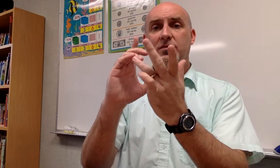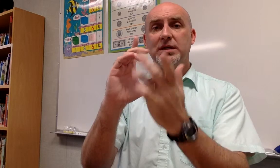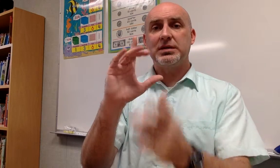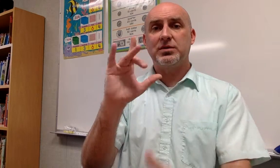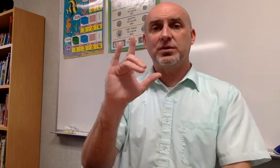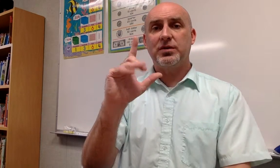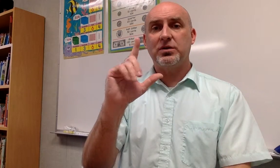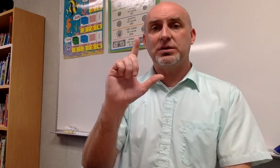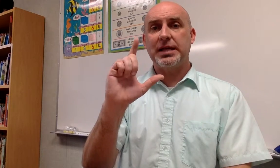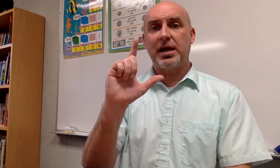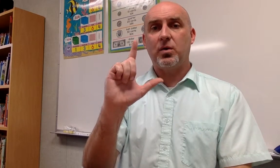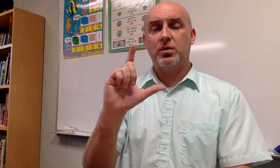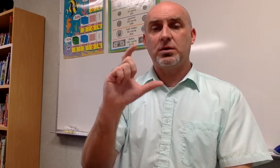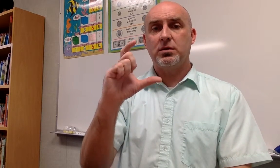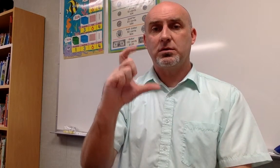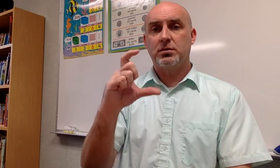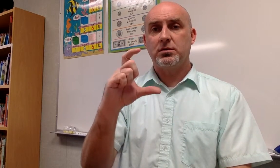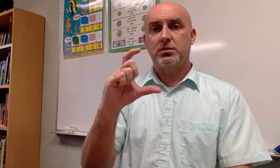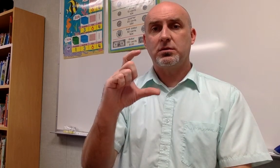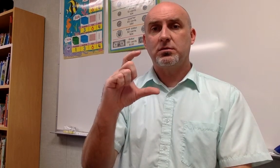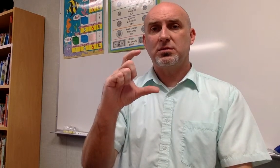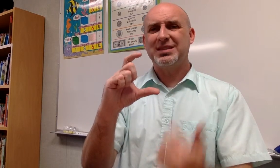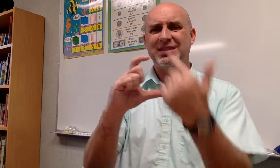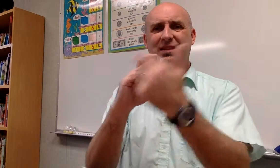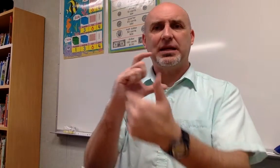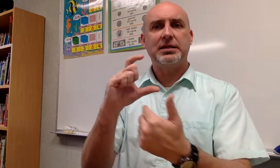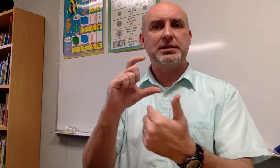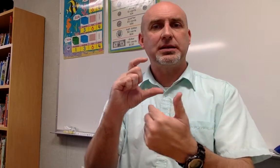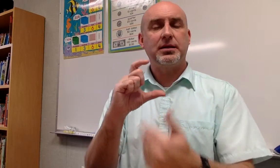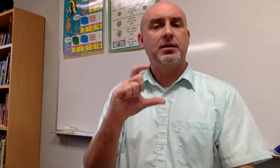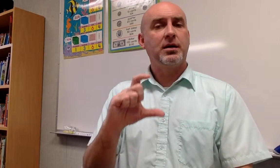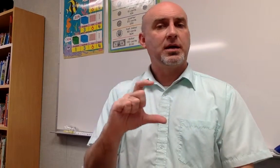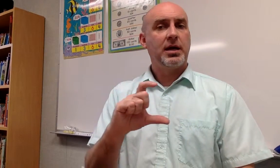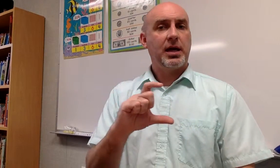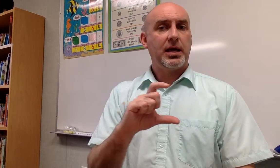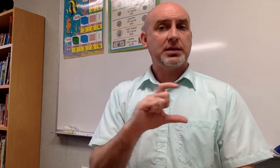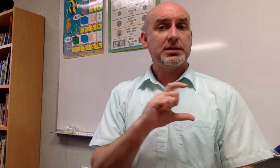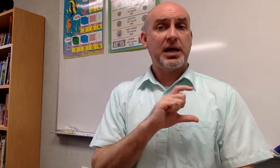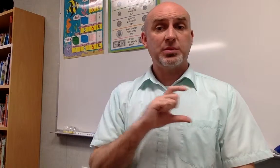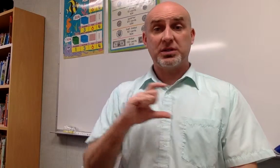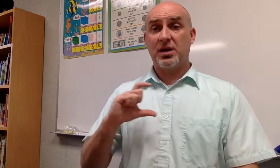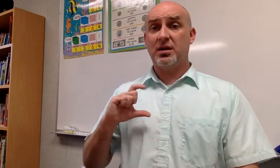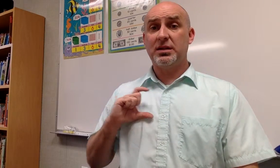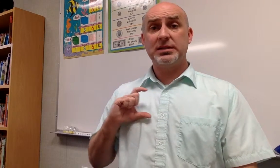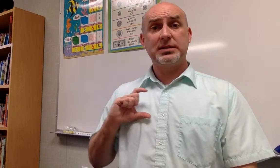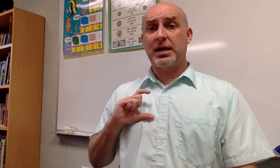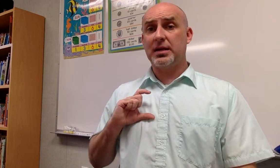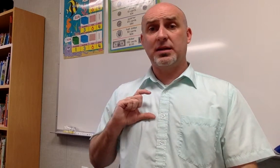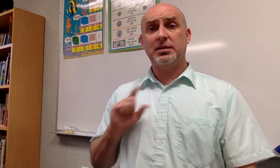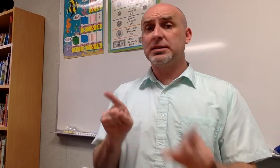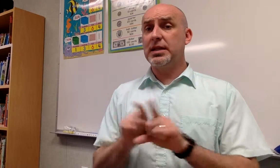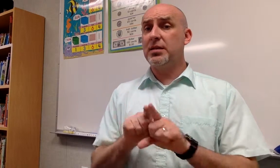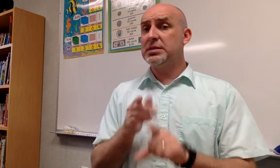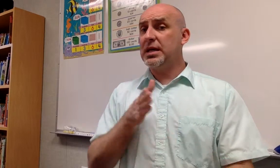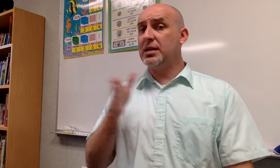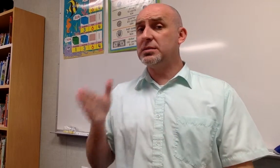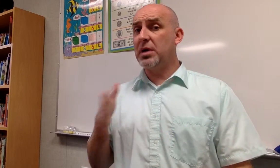these three fingers down. It's still like a C. And it taps not on this side, not the same side as